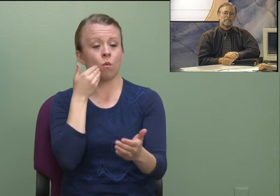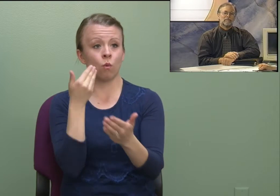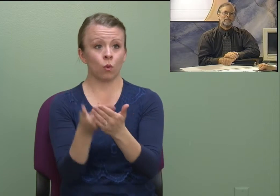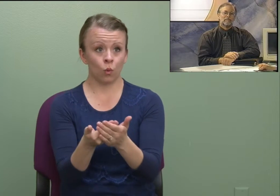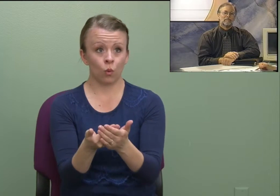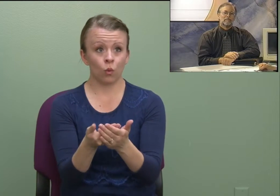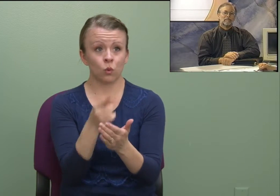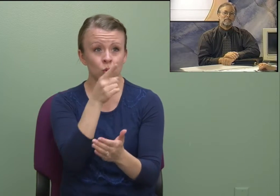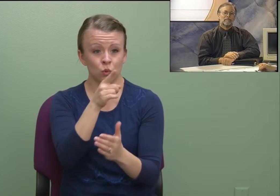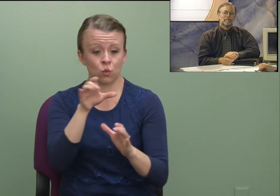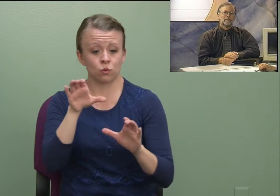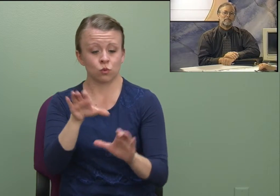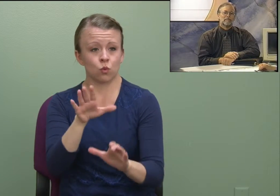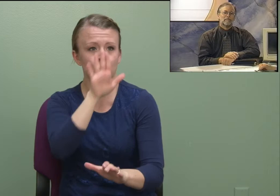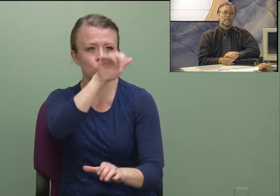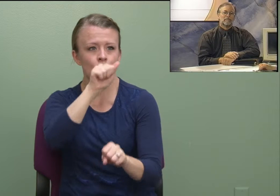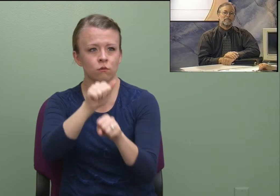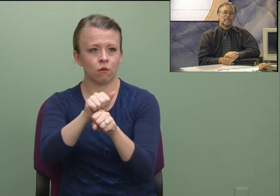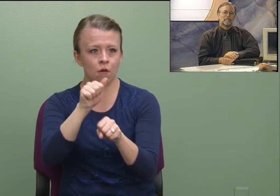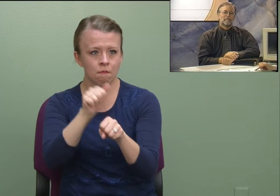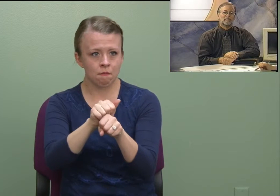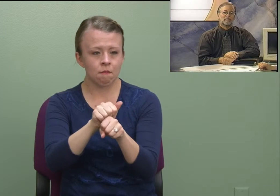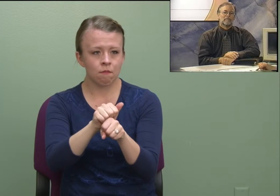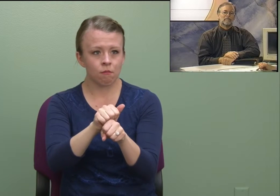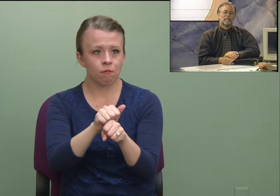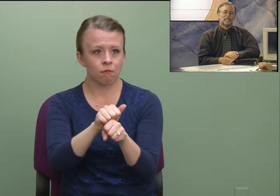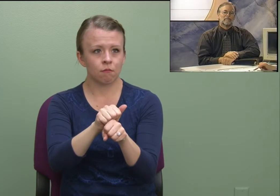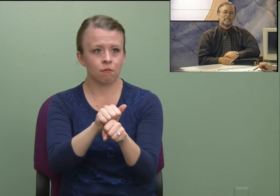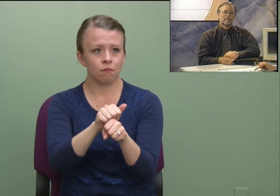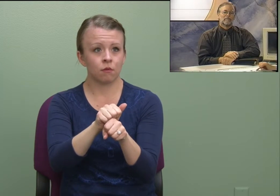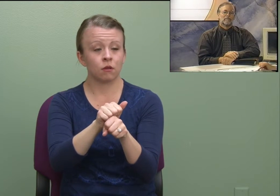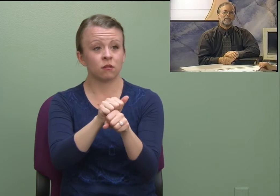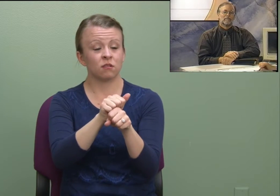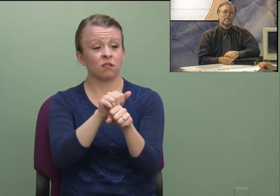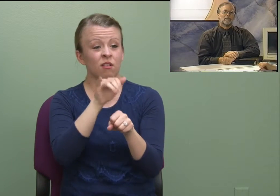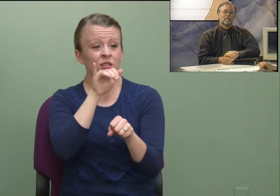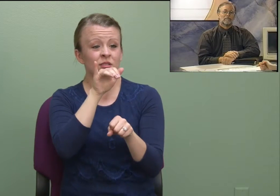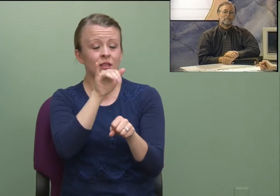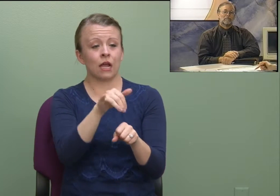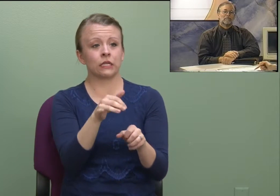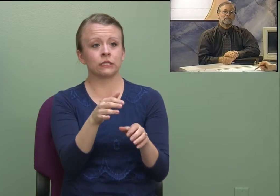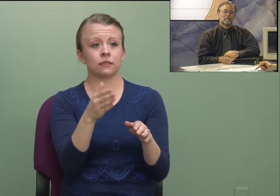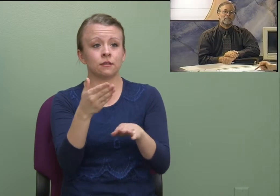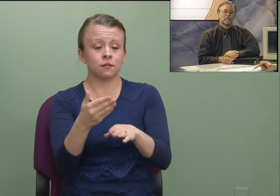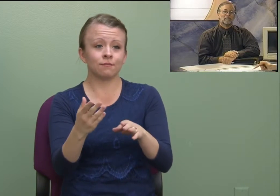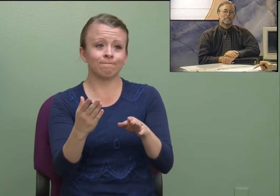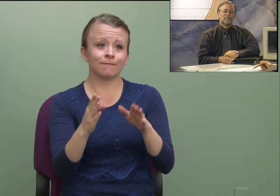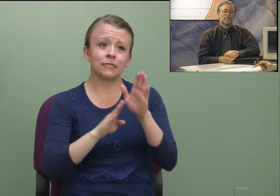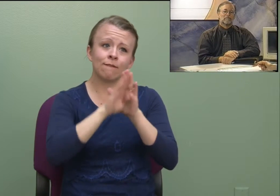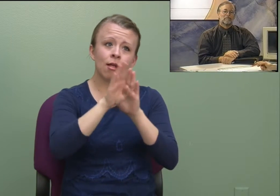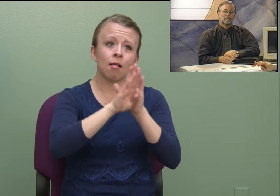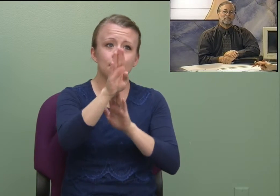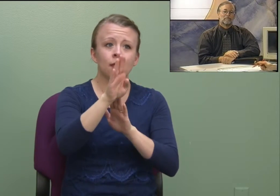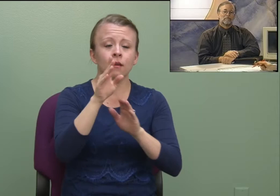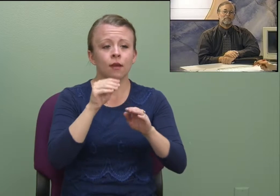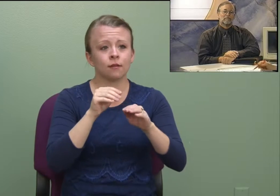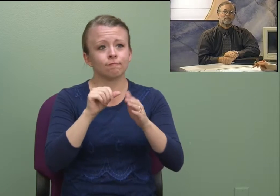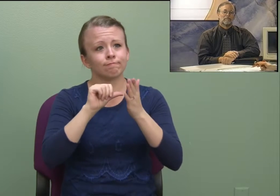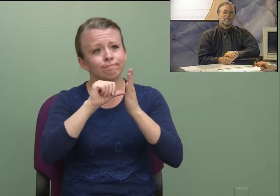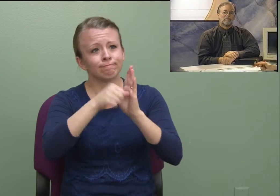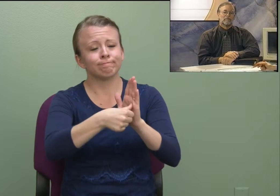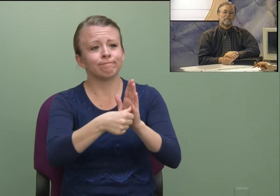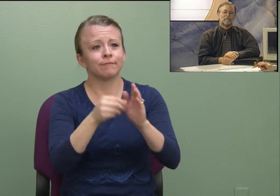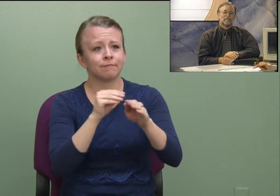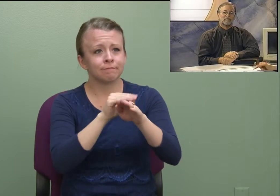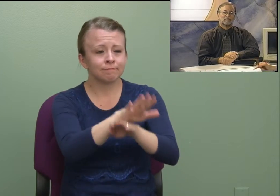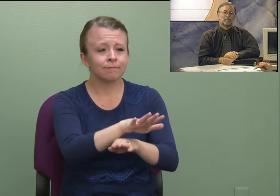are at doing your job, which is developing and implementing